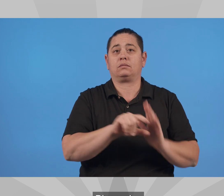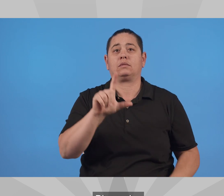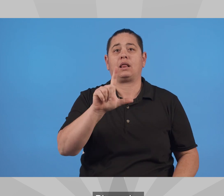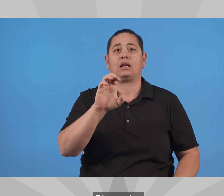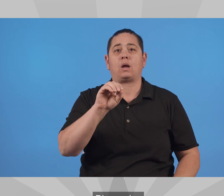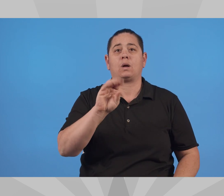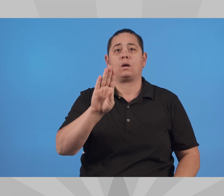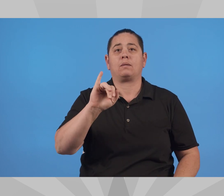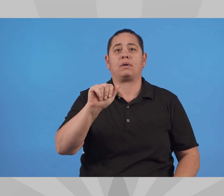Biography.